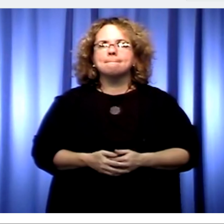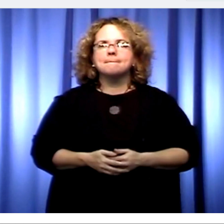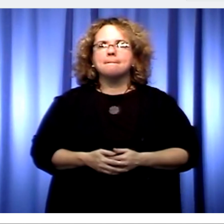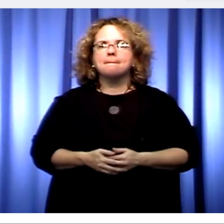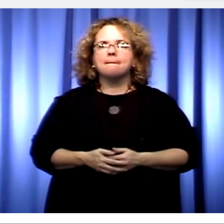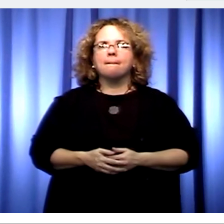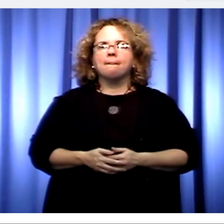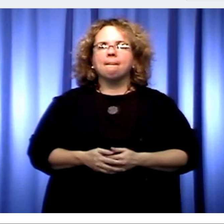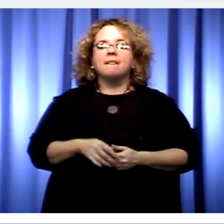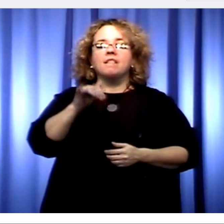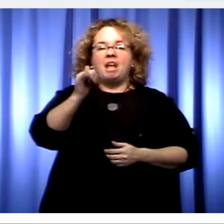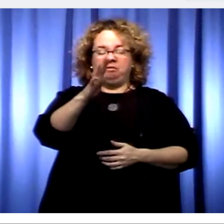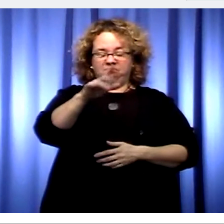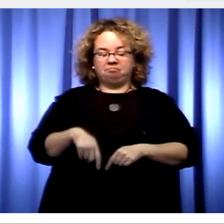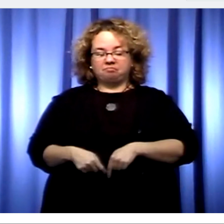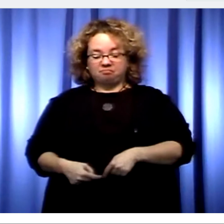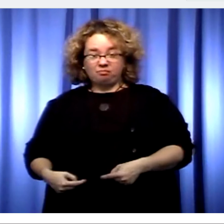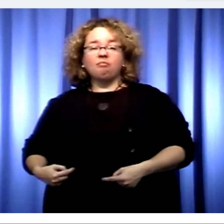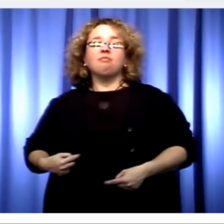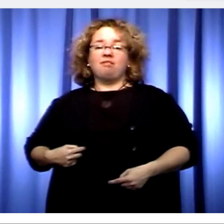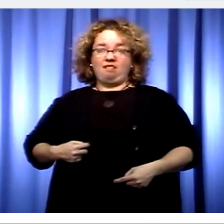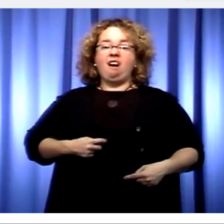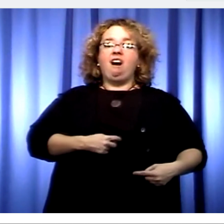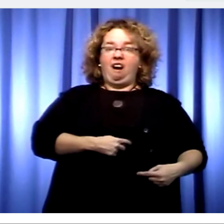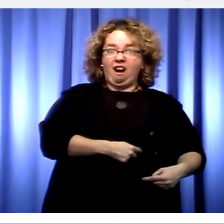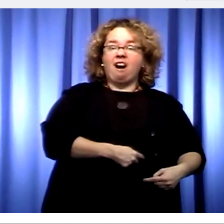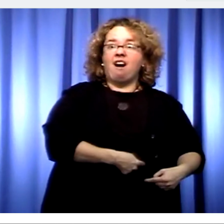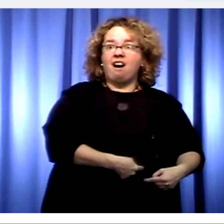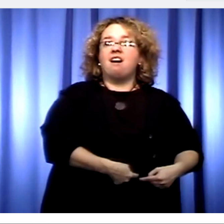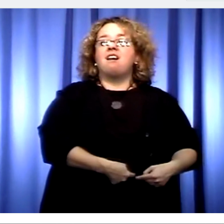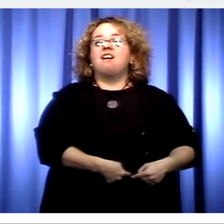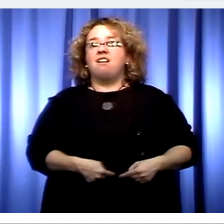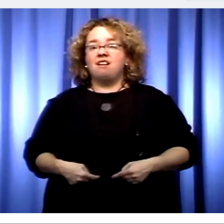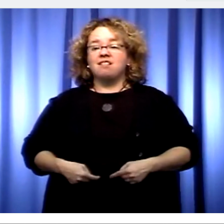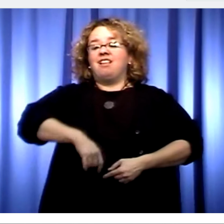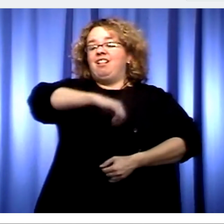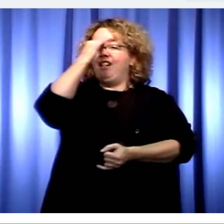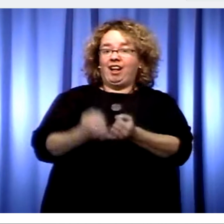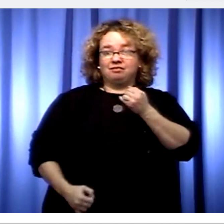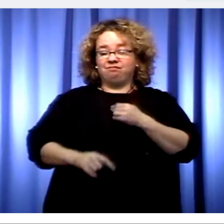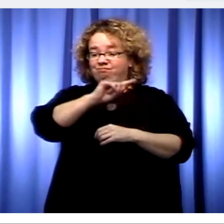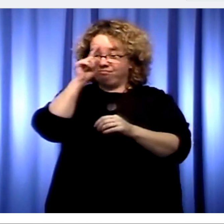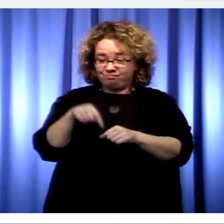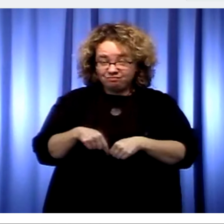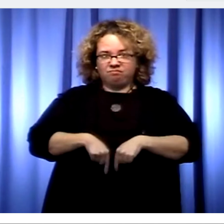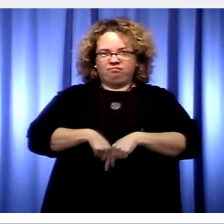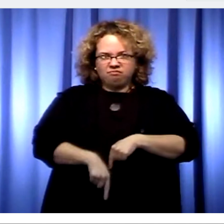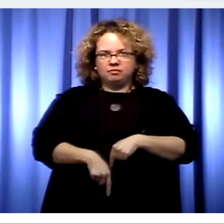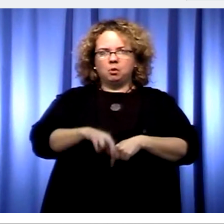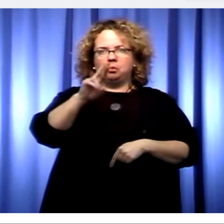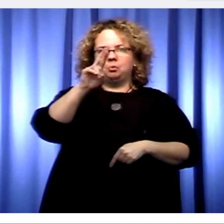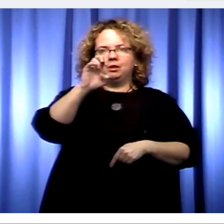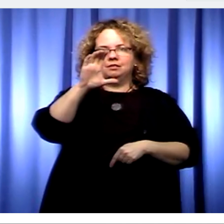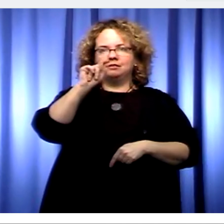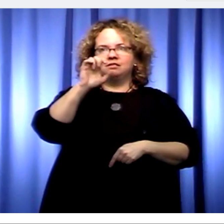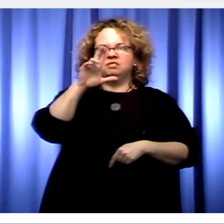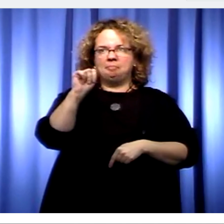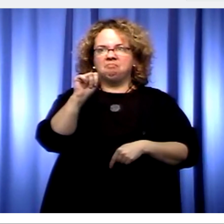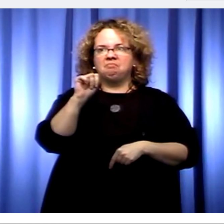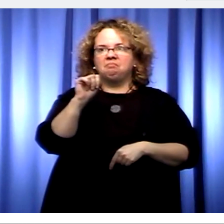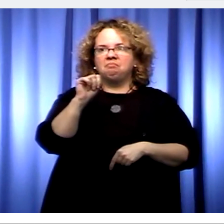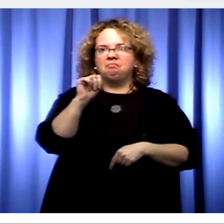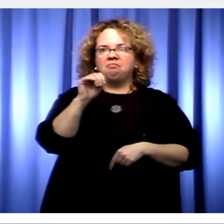So the large intestine does some things that the small intestine cannot do. And like I said before, the large intestine moves up the right